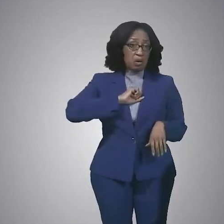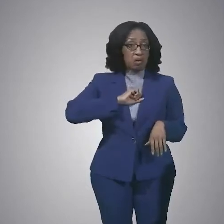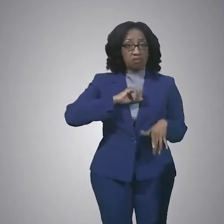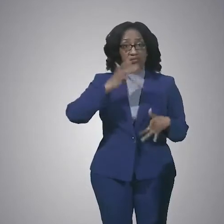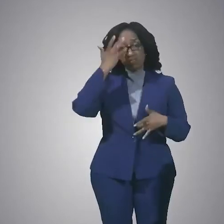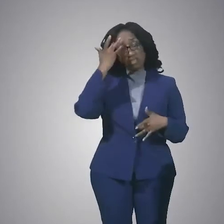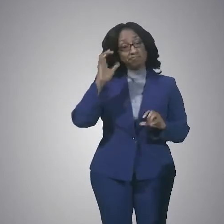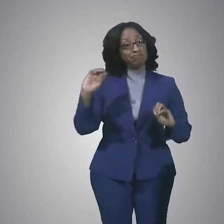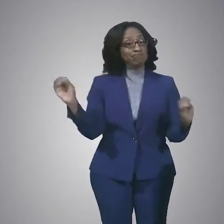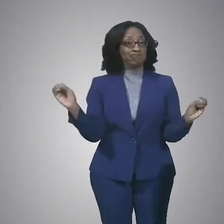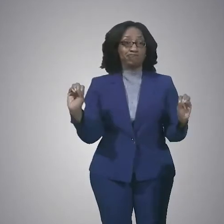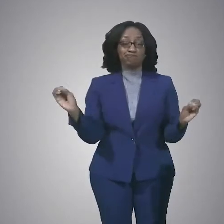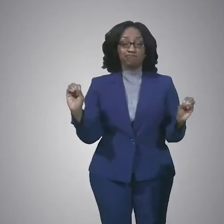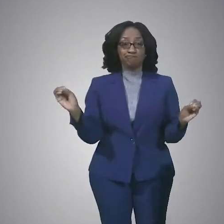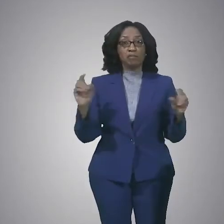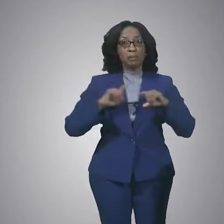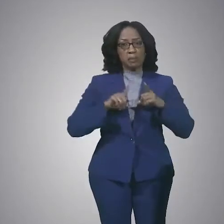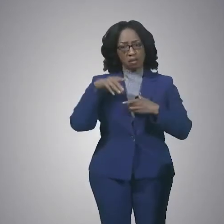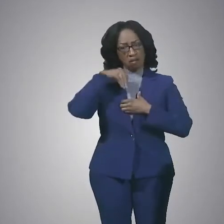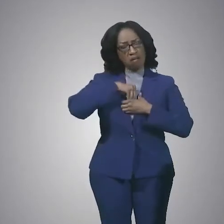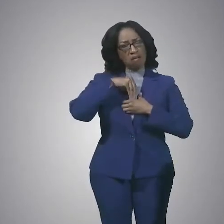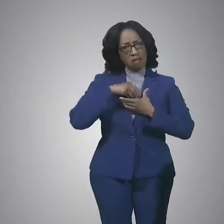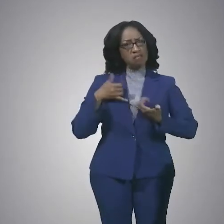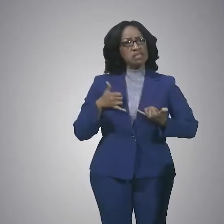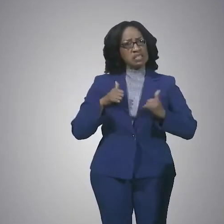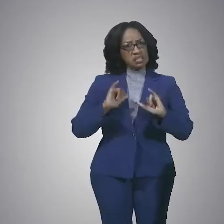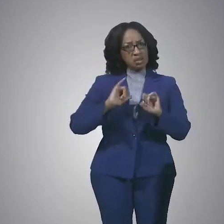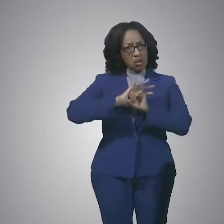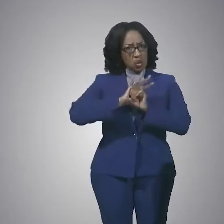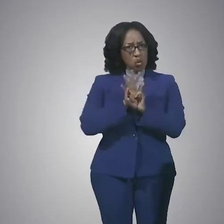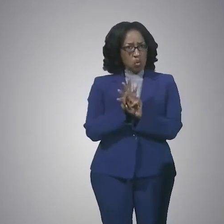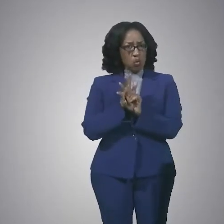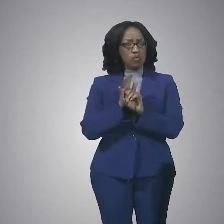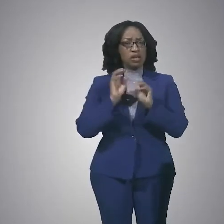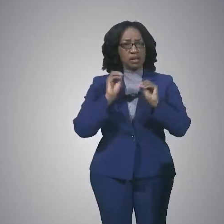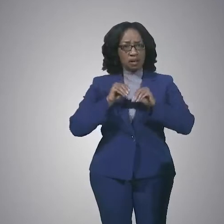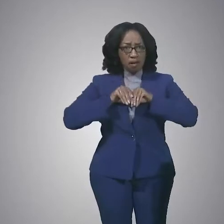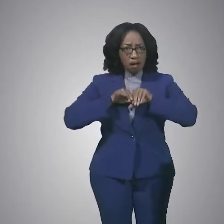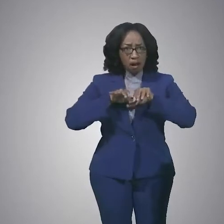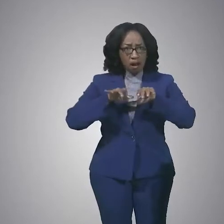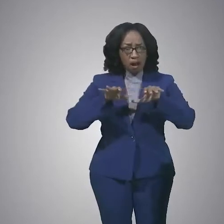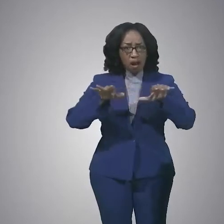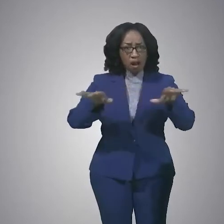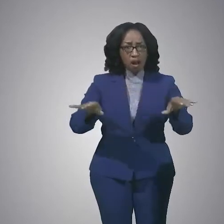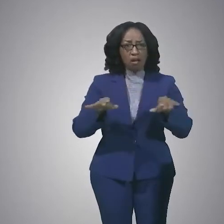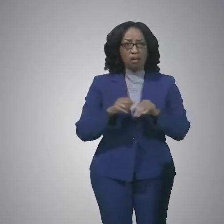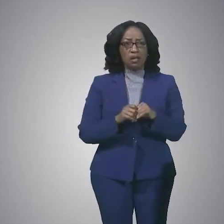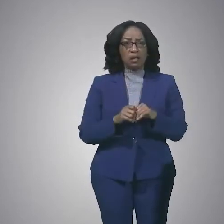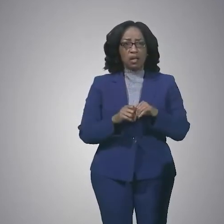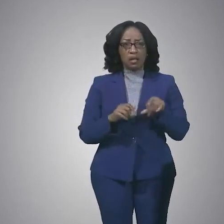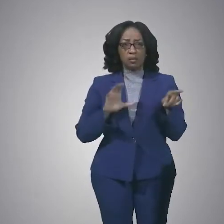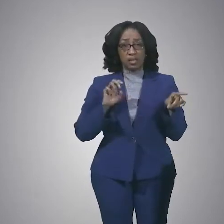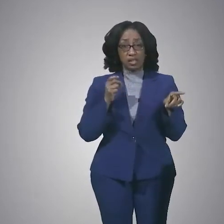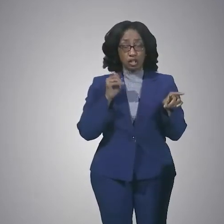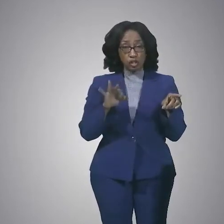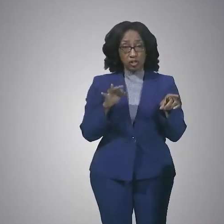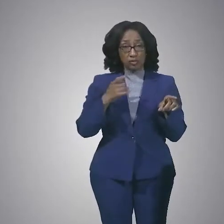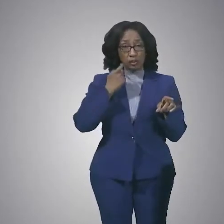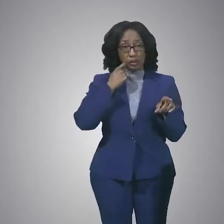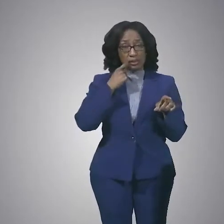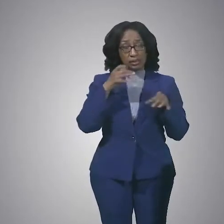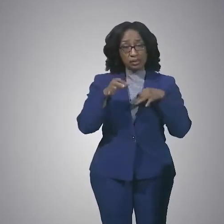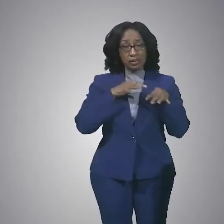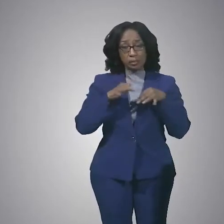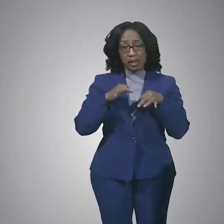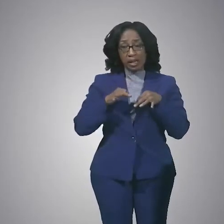transmitting virus. Chief McGowen just explained that the last time when we were at a very low level, it really only started